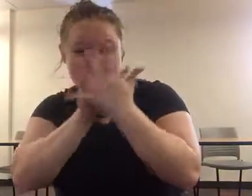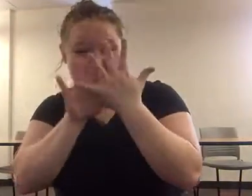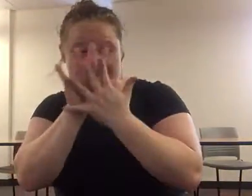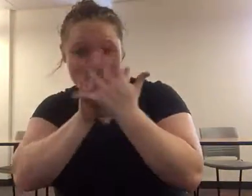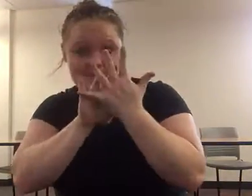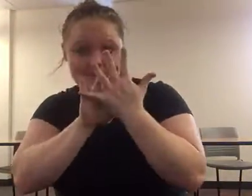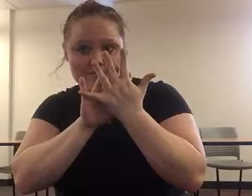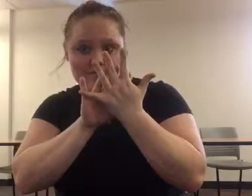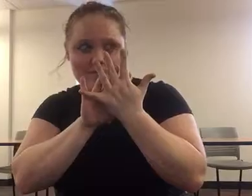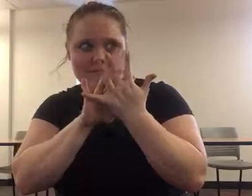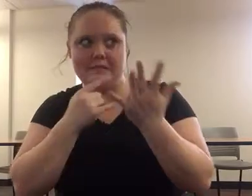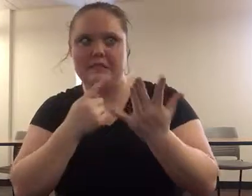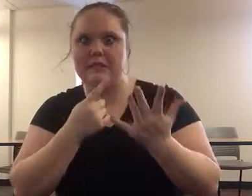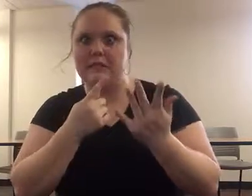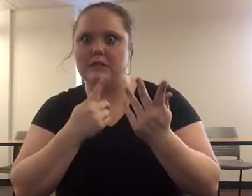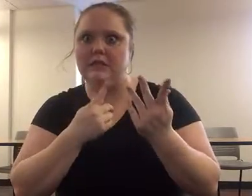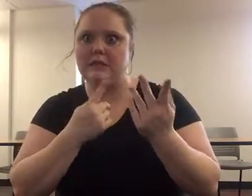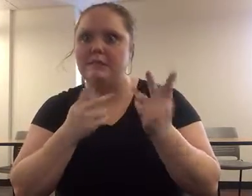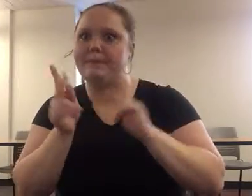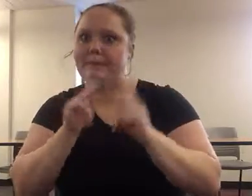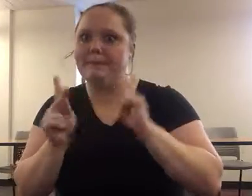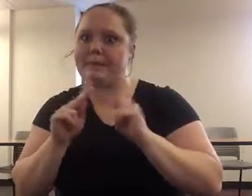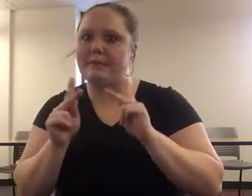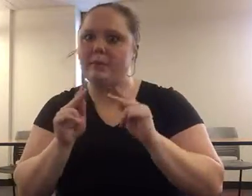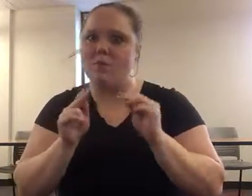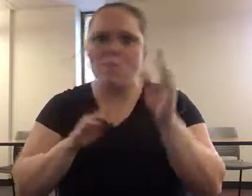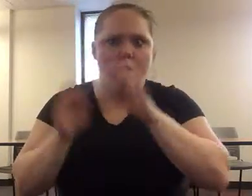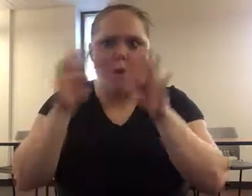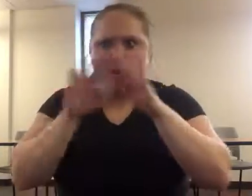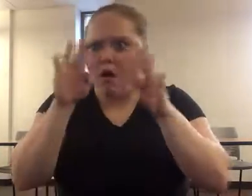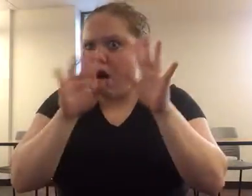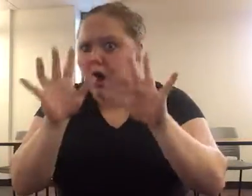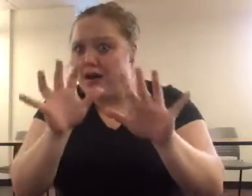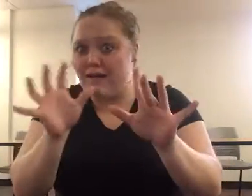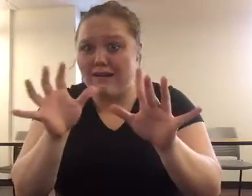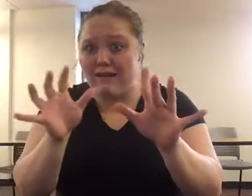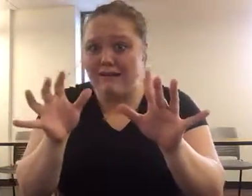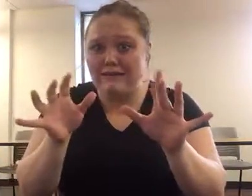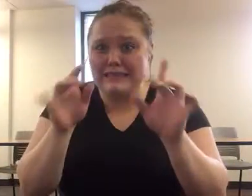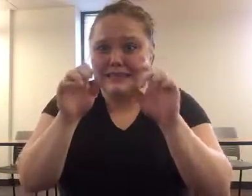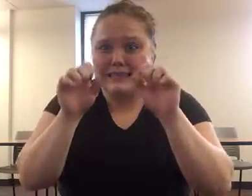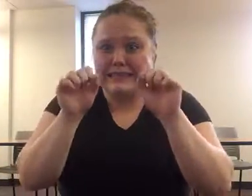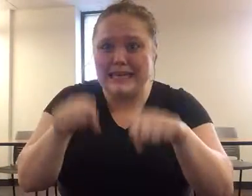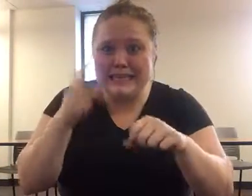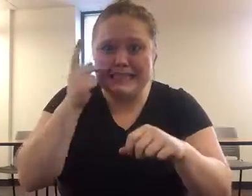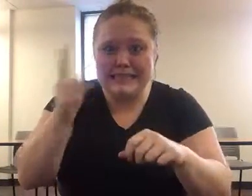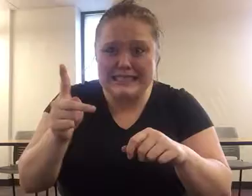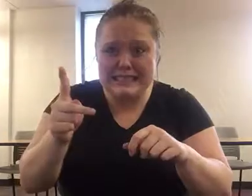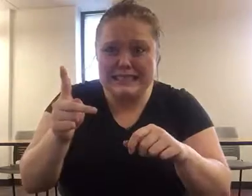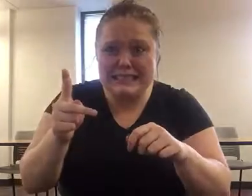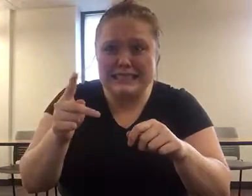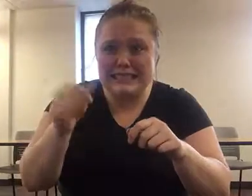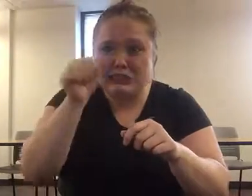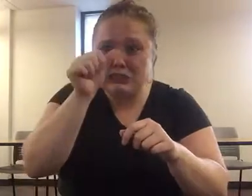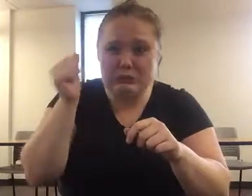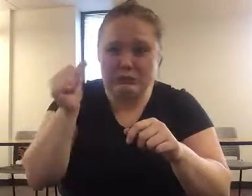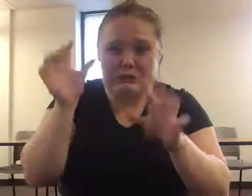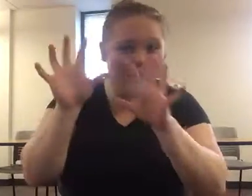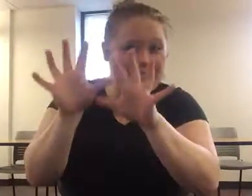kind of come at them with surgical instruments. But the anesthetic also kind of numbs your vision, so you don't really see what's